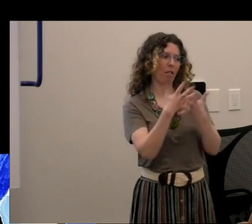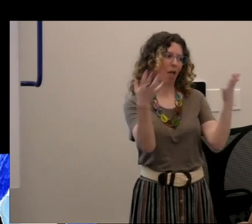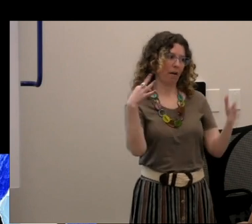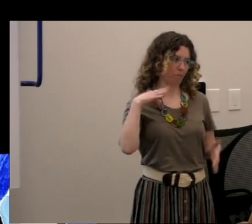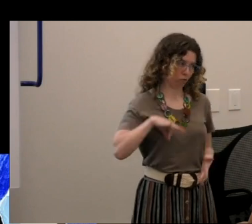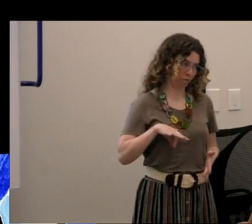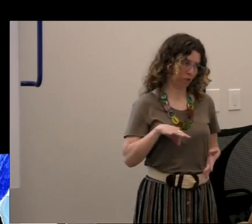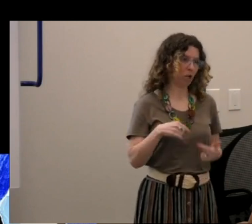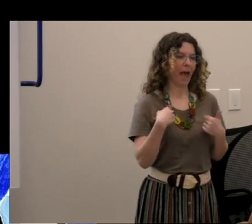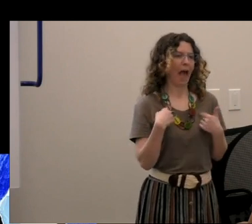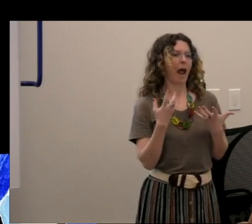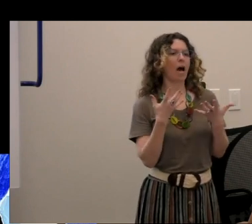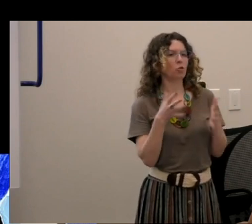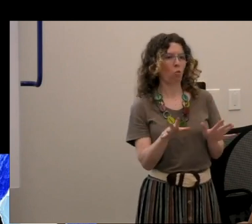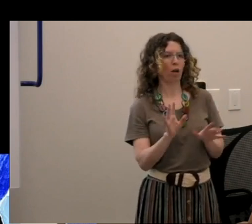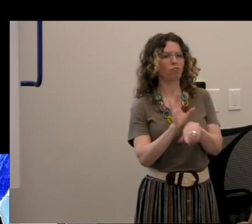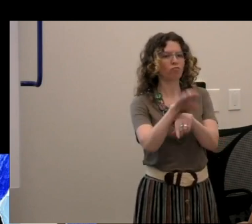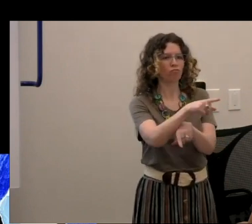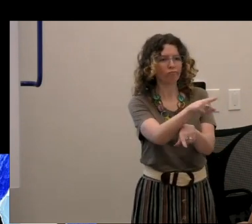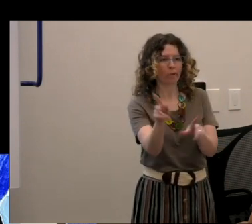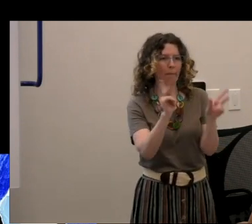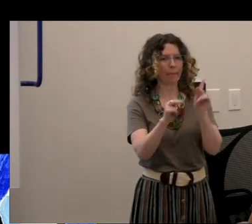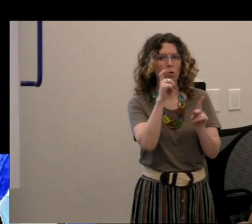As a hearing person, I have a lot of privilege.